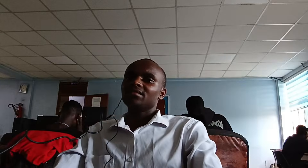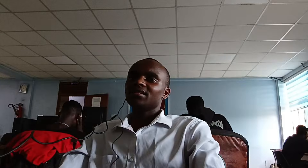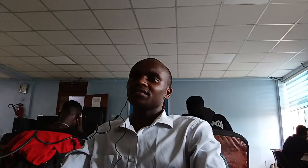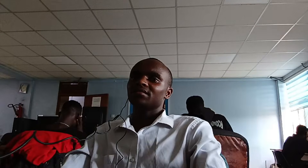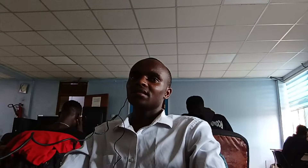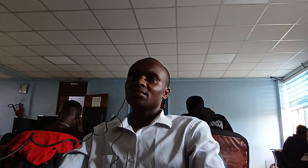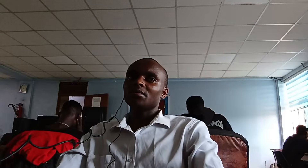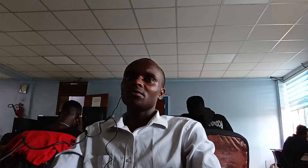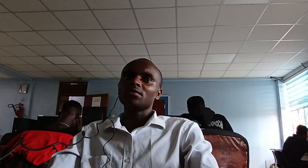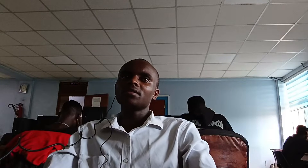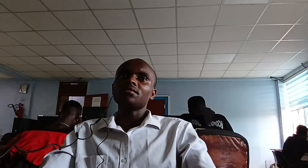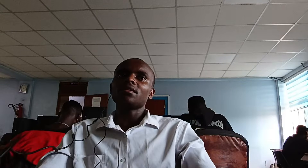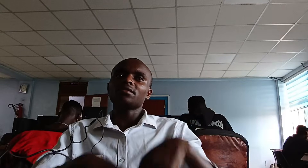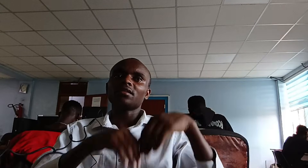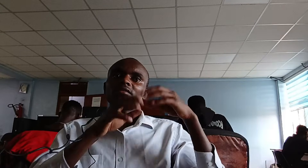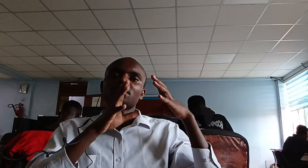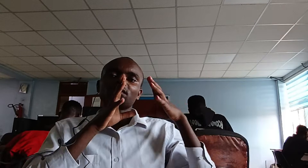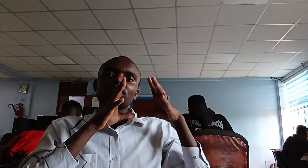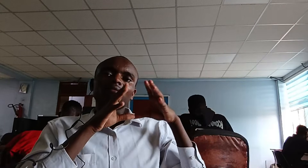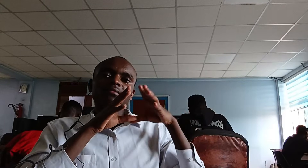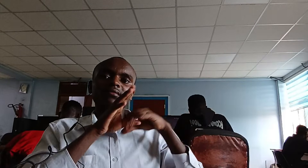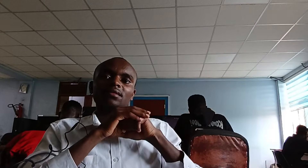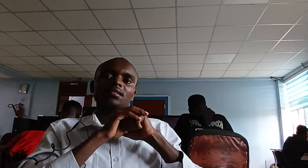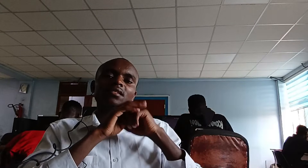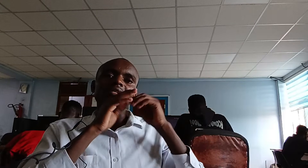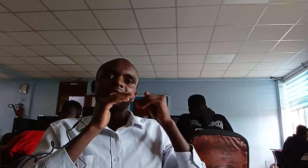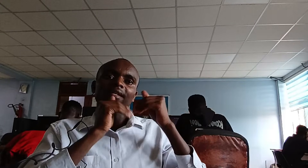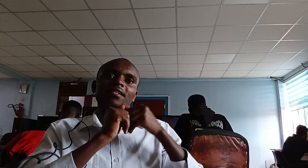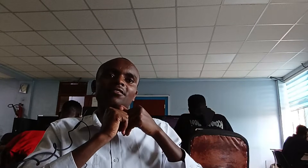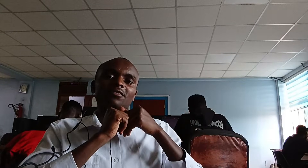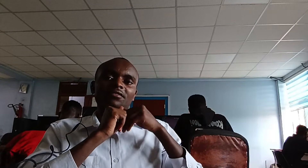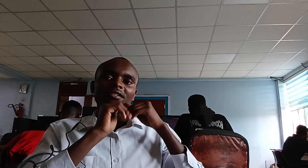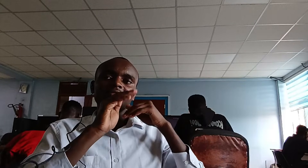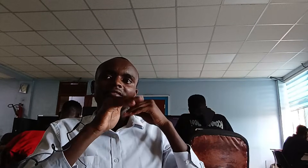Duration, which duration are you asking? Is it a sign or duration of